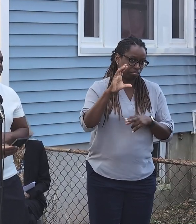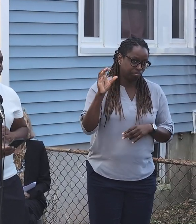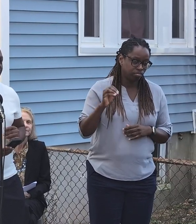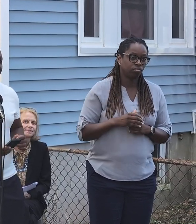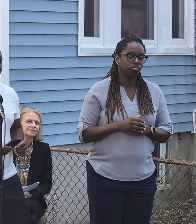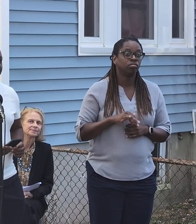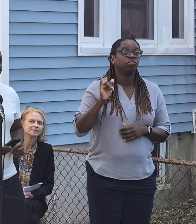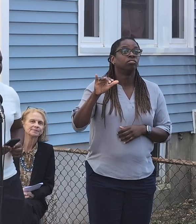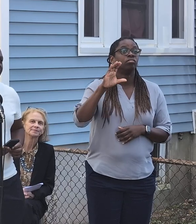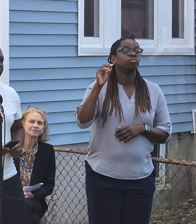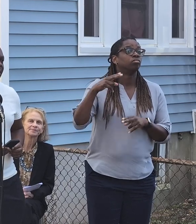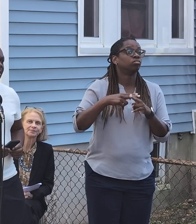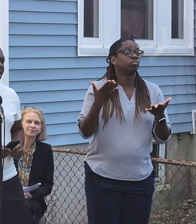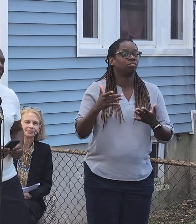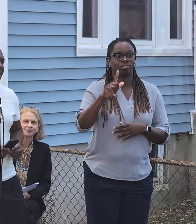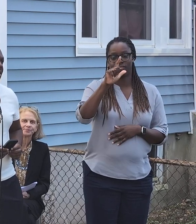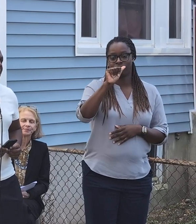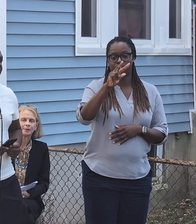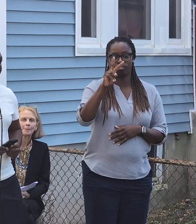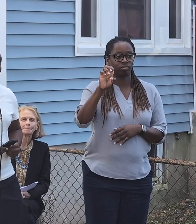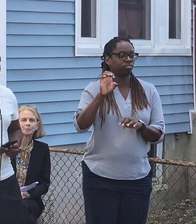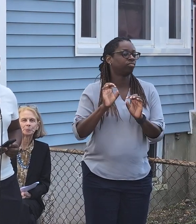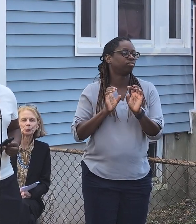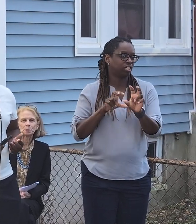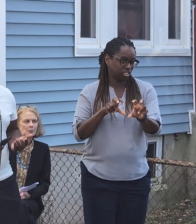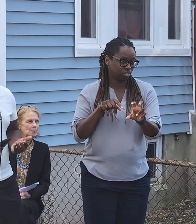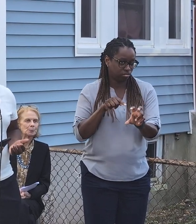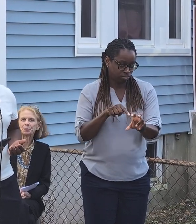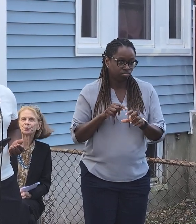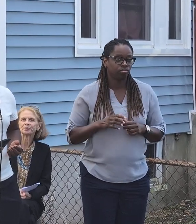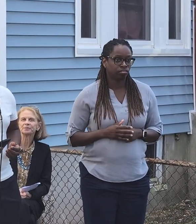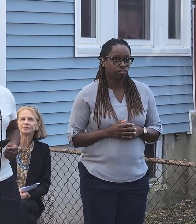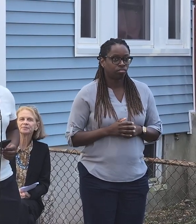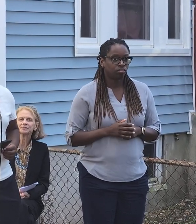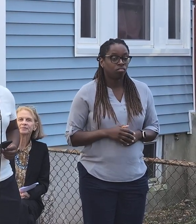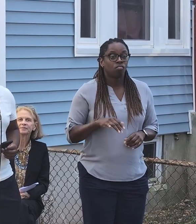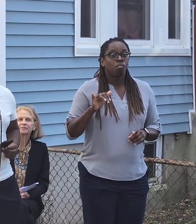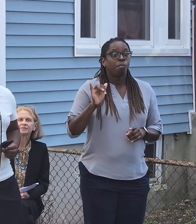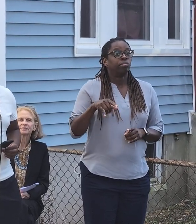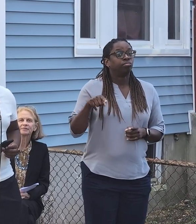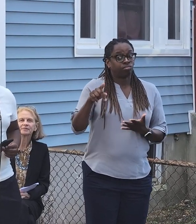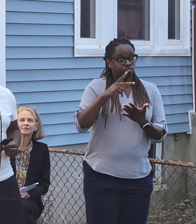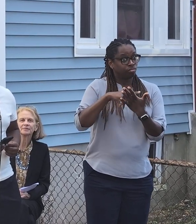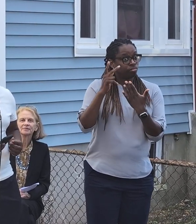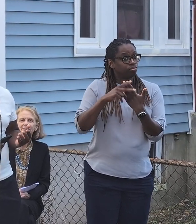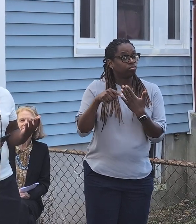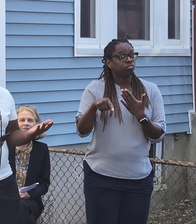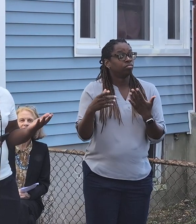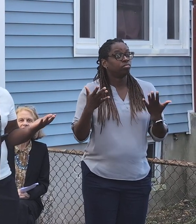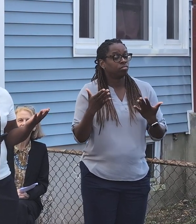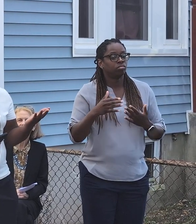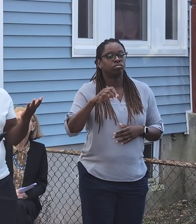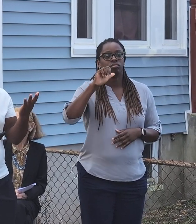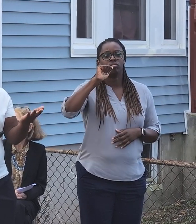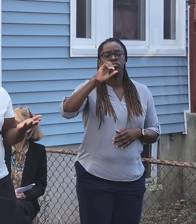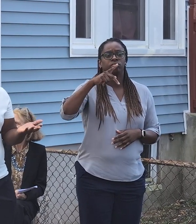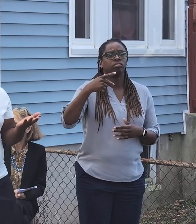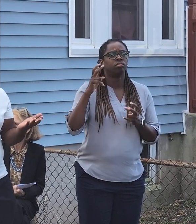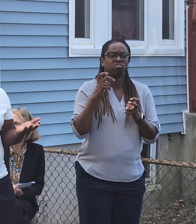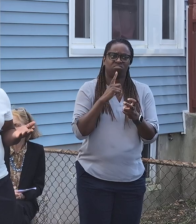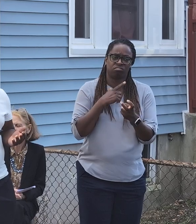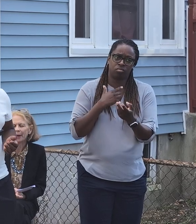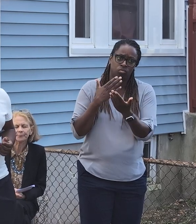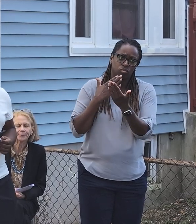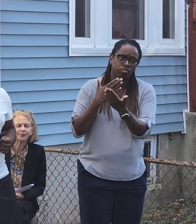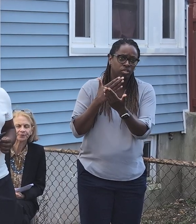And I'm truly appreciative for everything that the Acquisition Opportunity Program has provided and the opportunity that's given